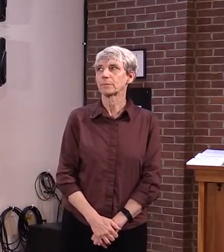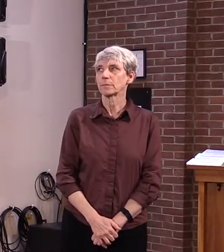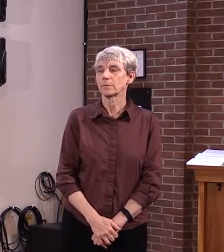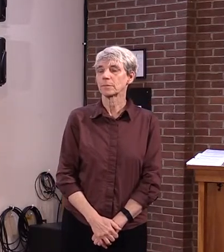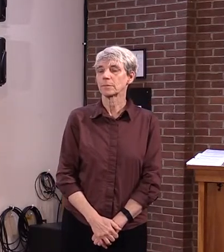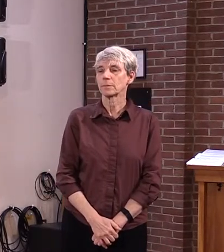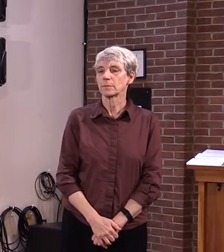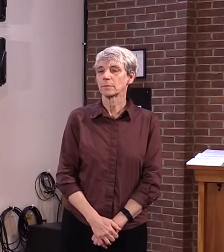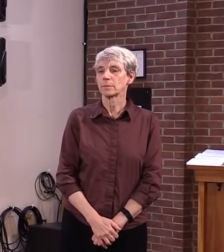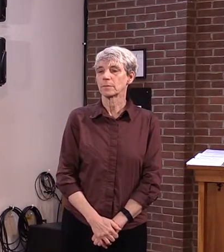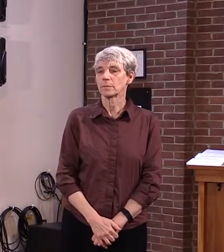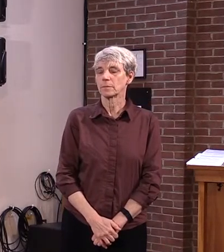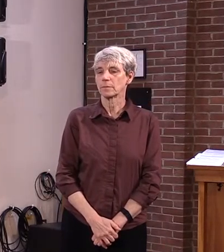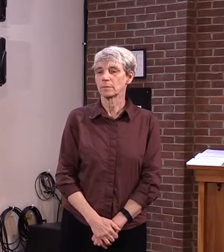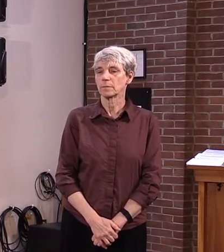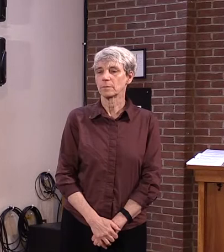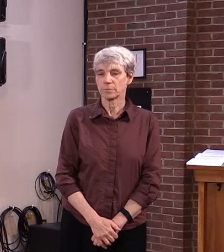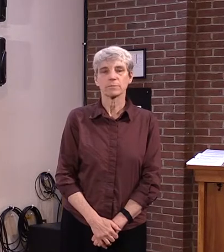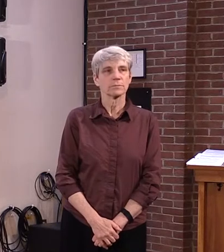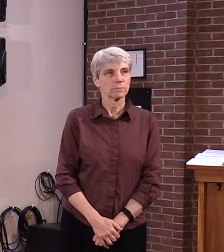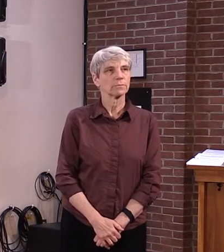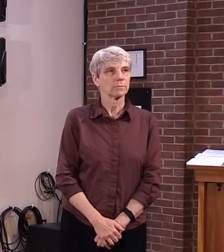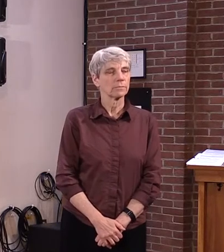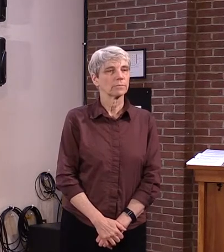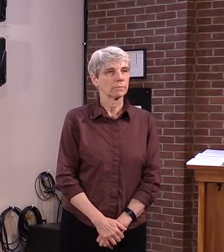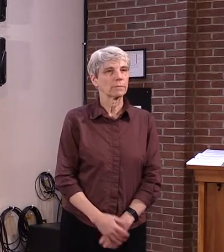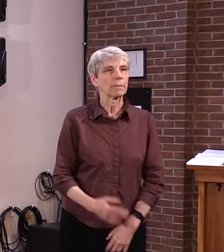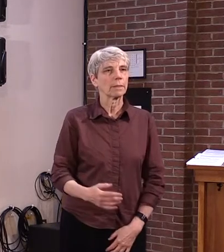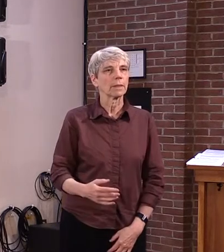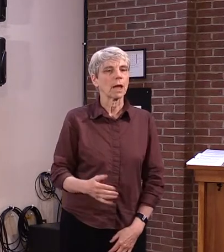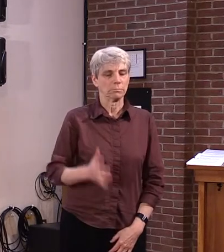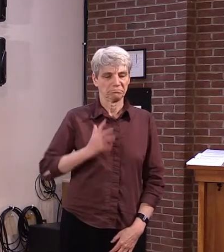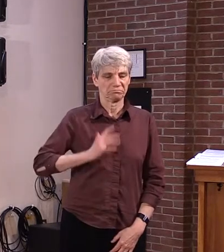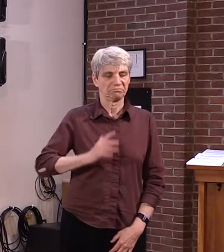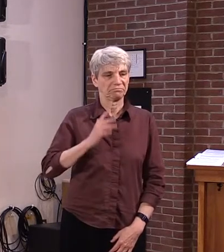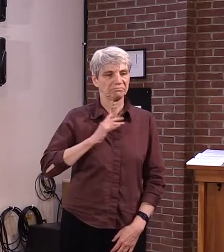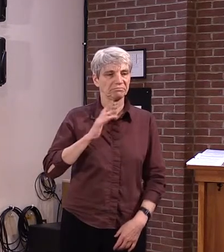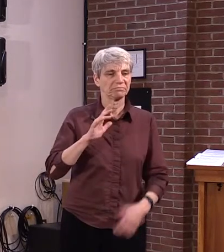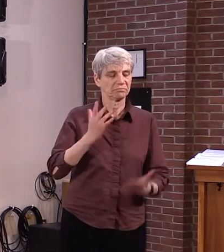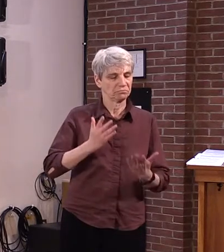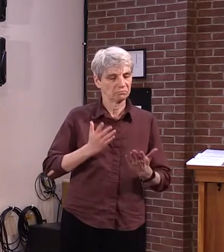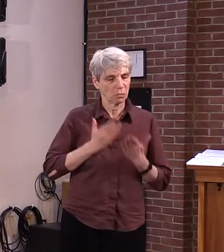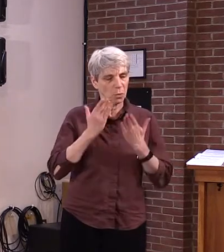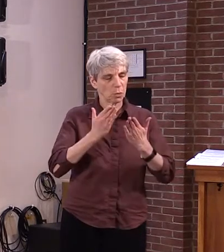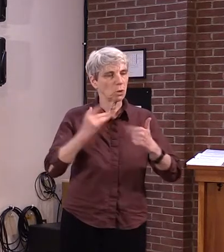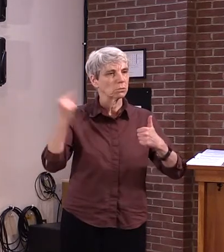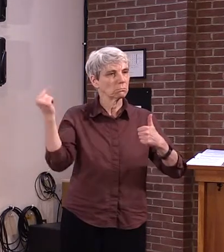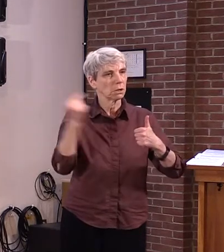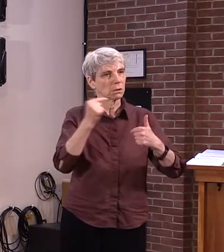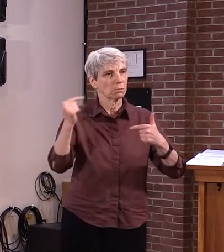up a sort of a three-phase, move through three-phase proposal to open up